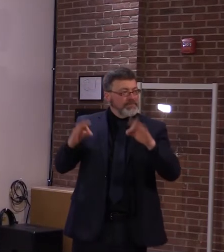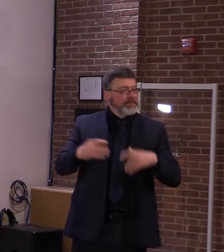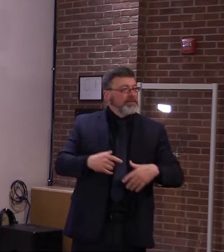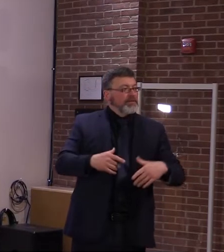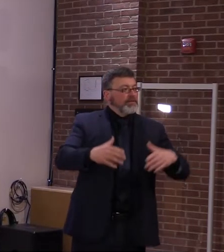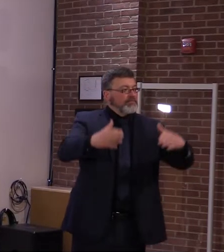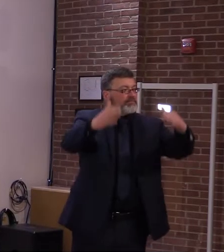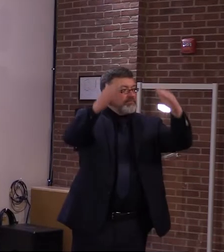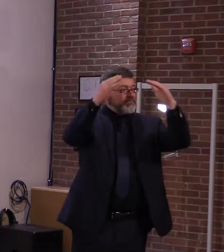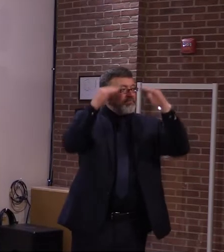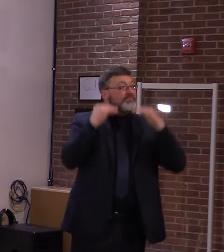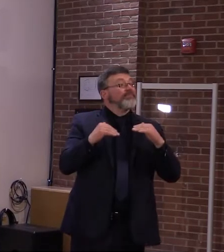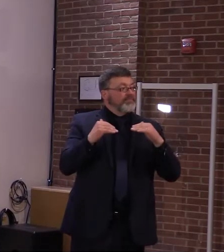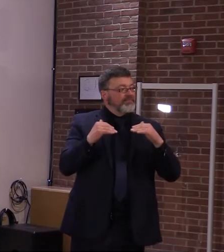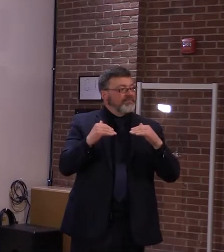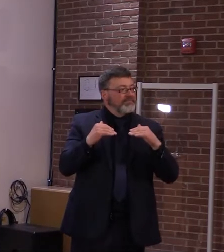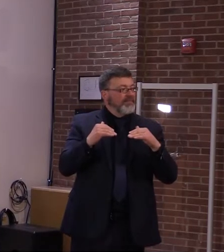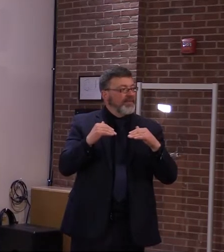Joe, the Barton Chronicle.